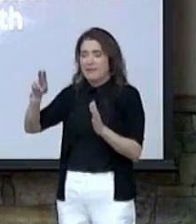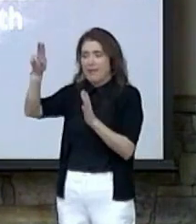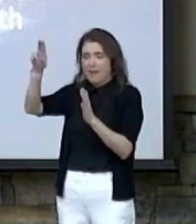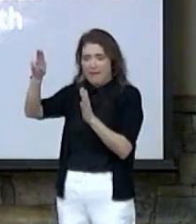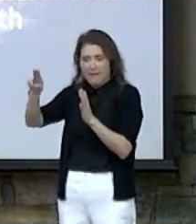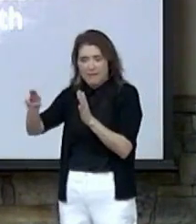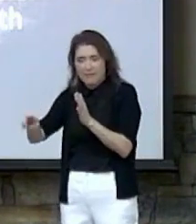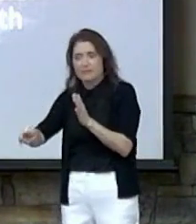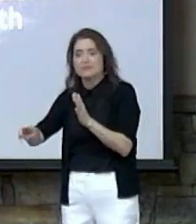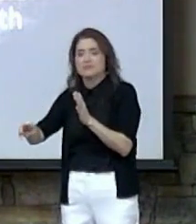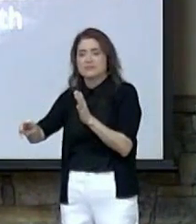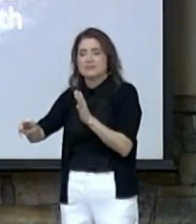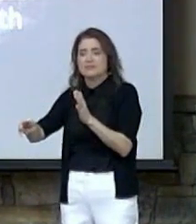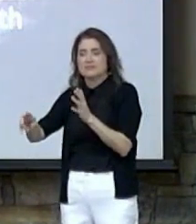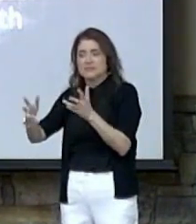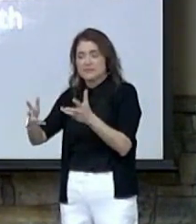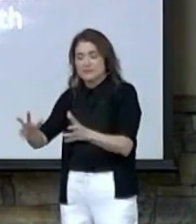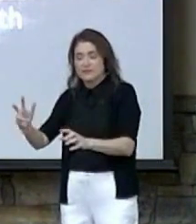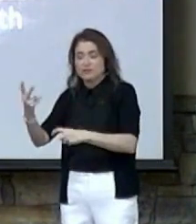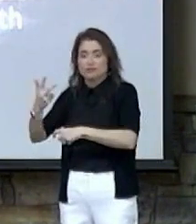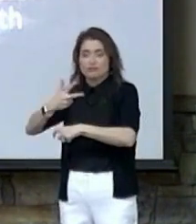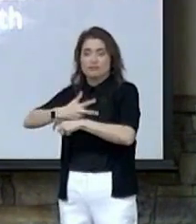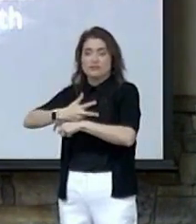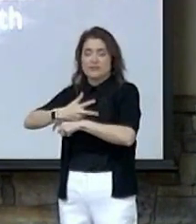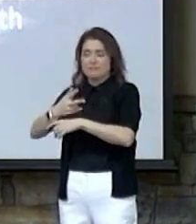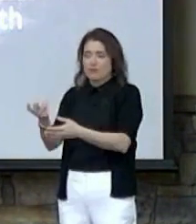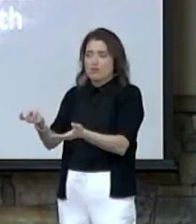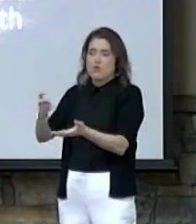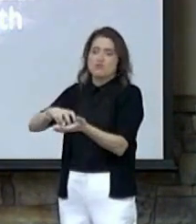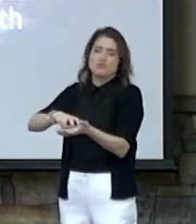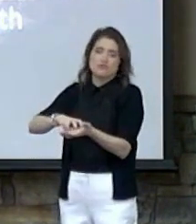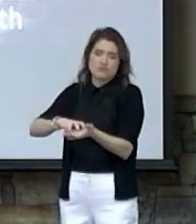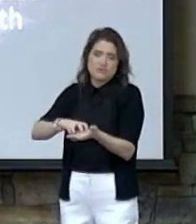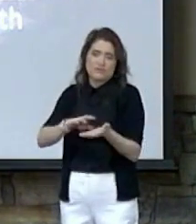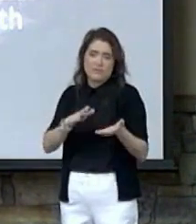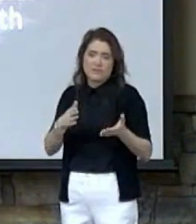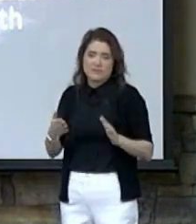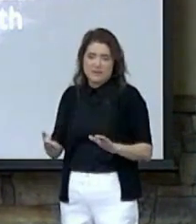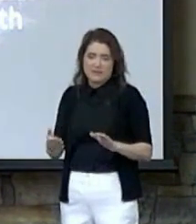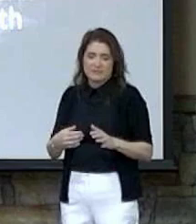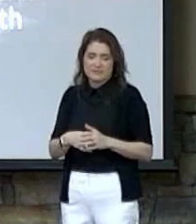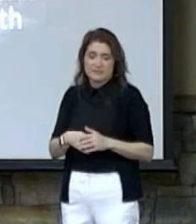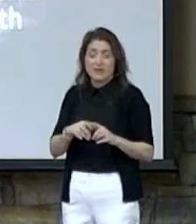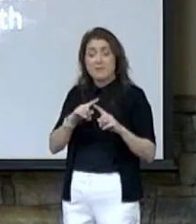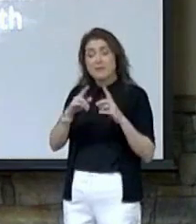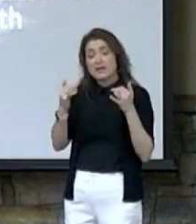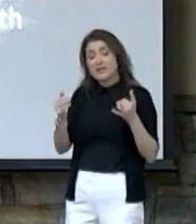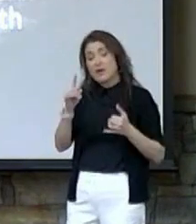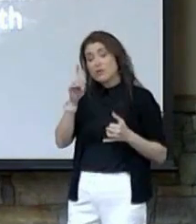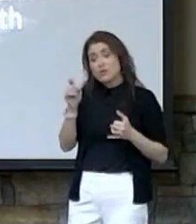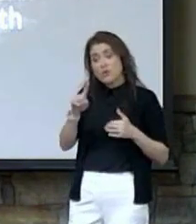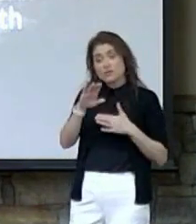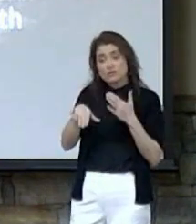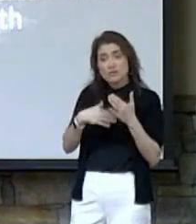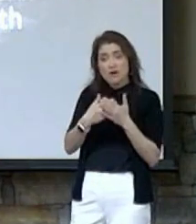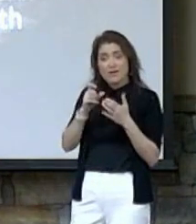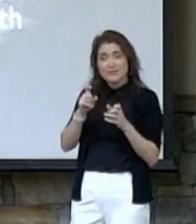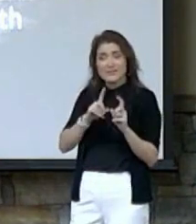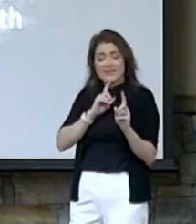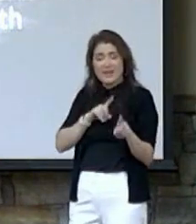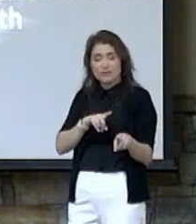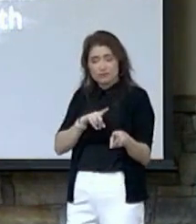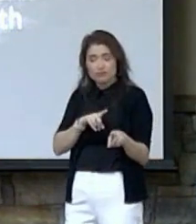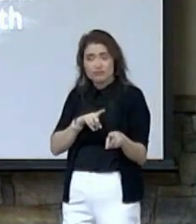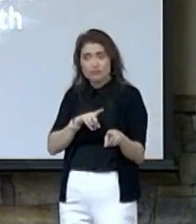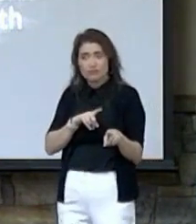and 3 days later he rose from the dead. But you see, here's the question that we all have to answer.